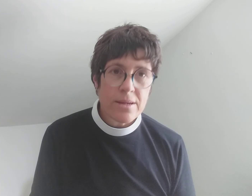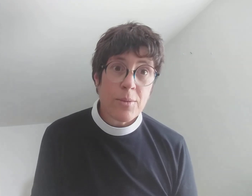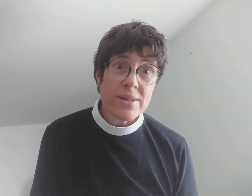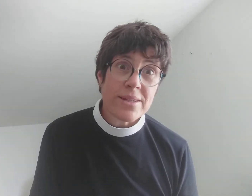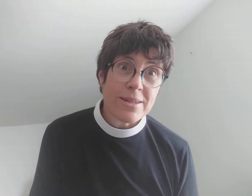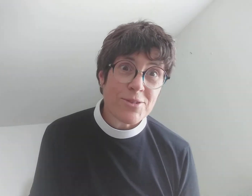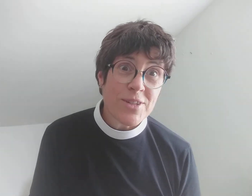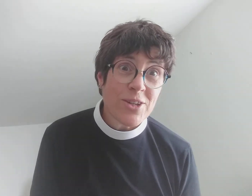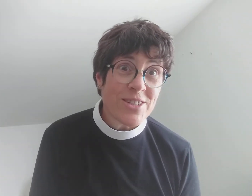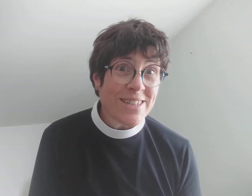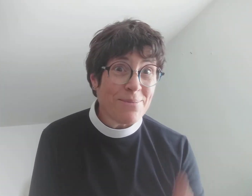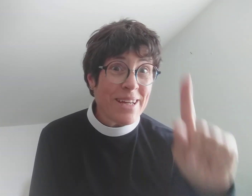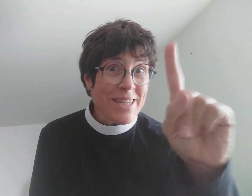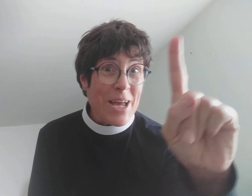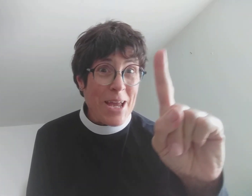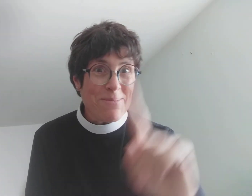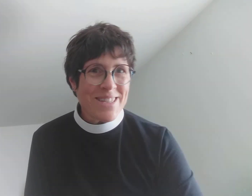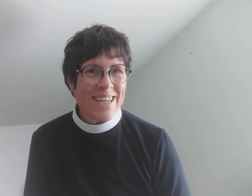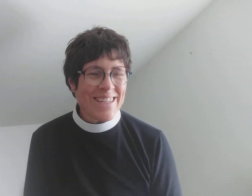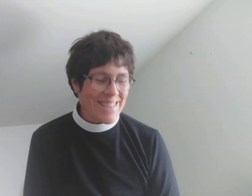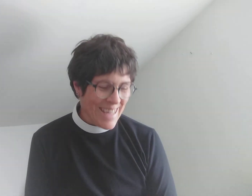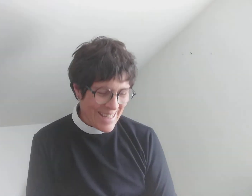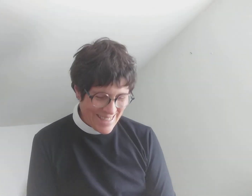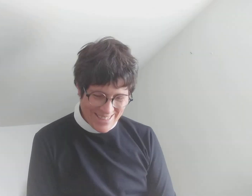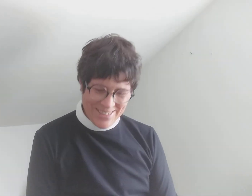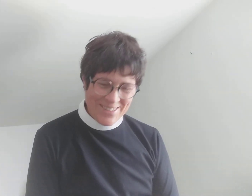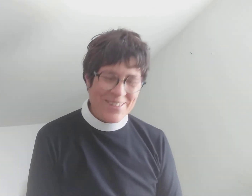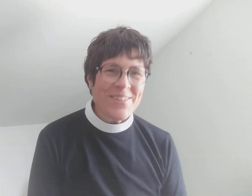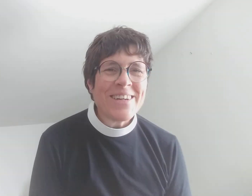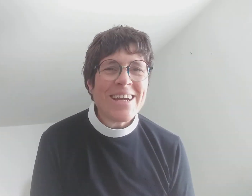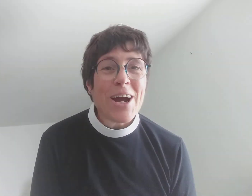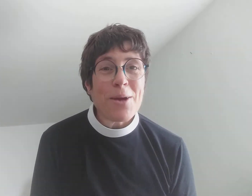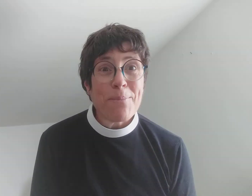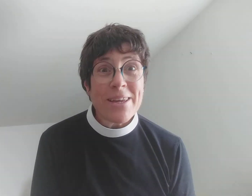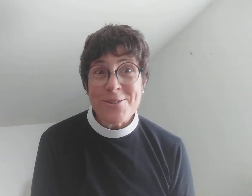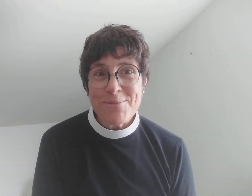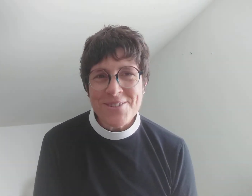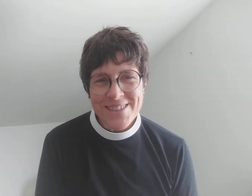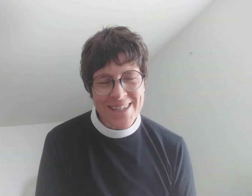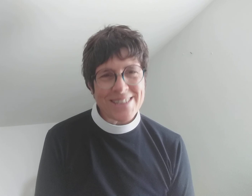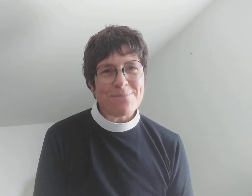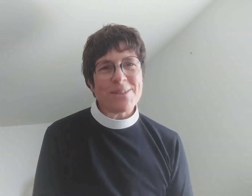Well done, that was really good. I made a mistake at the end, so I bet you spotted that, but